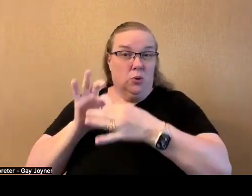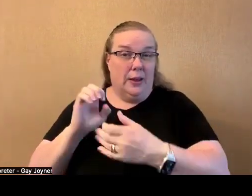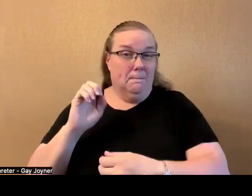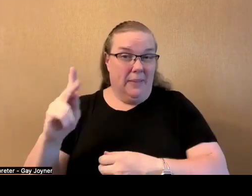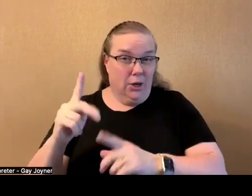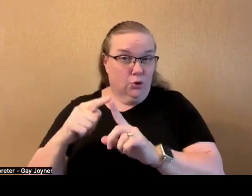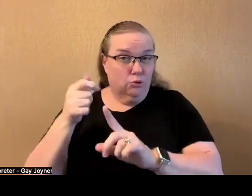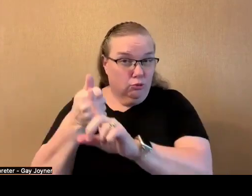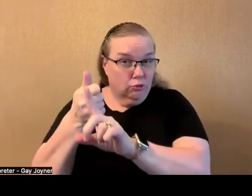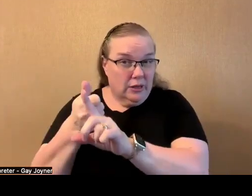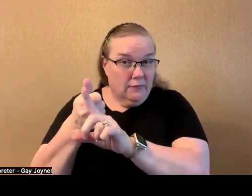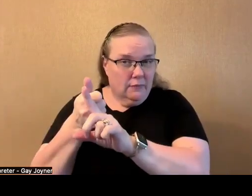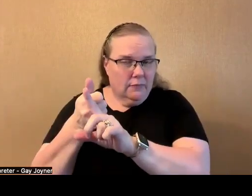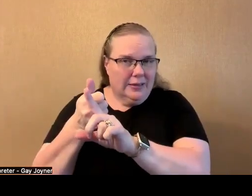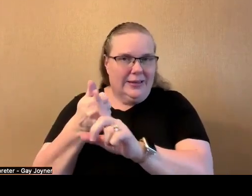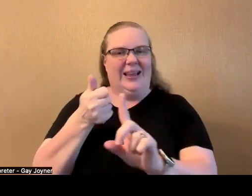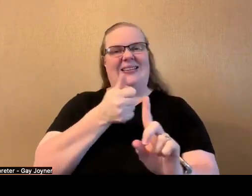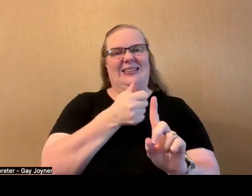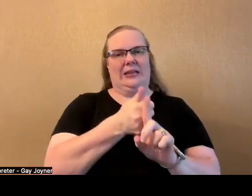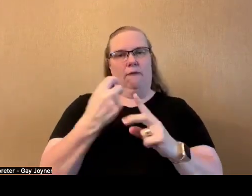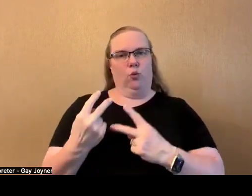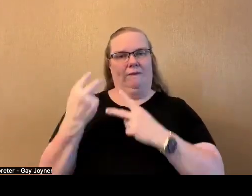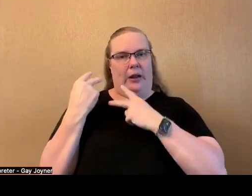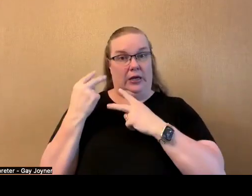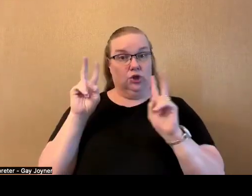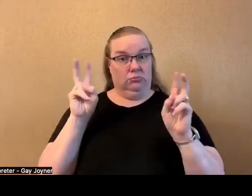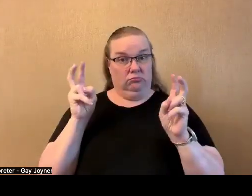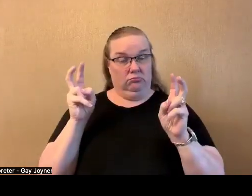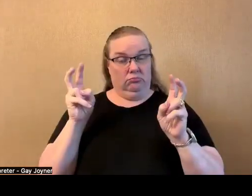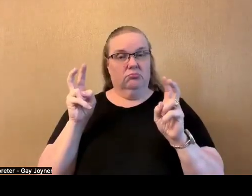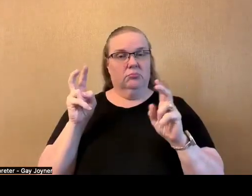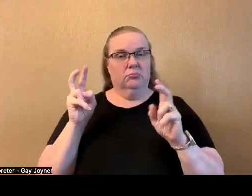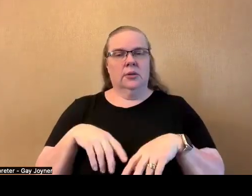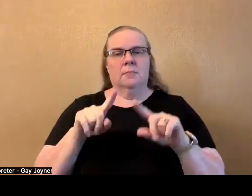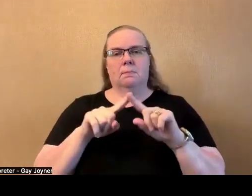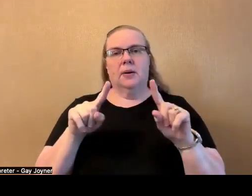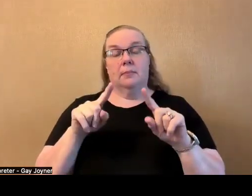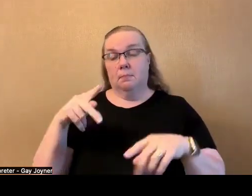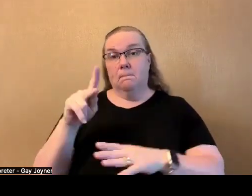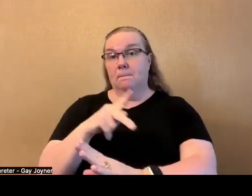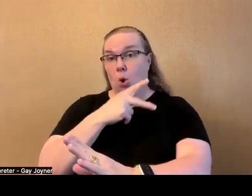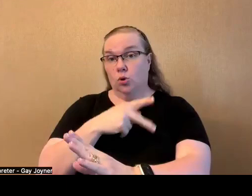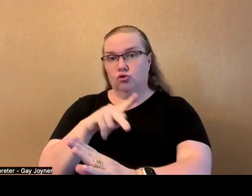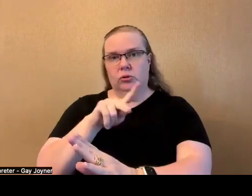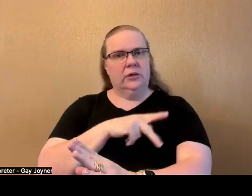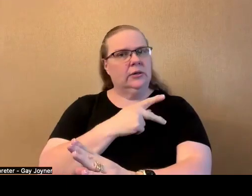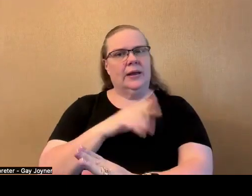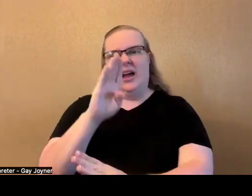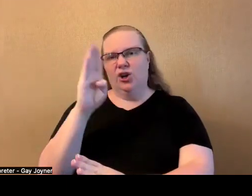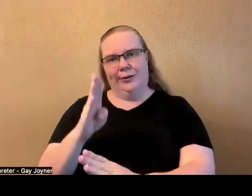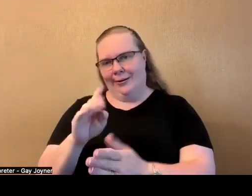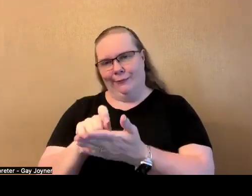yourself, self-reflection in that way. I think poetry, I could never be a poet